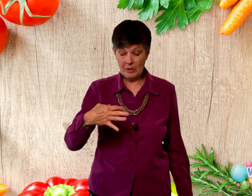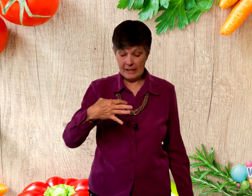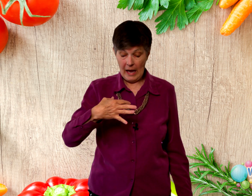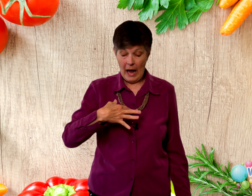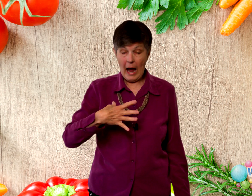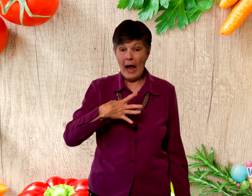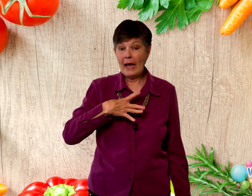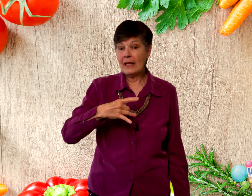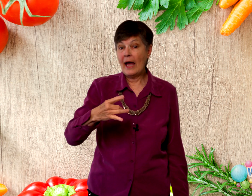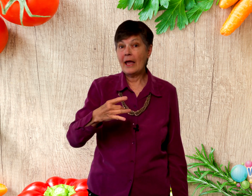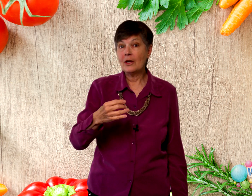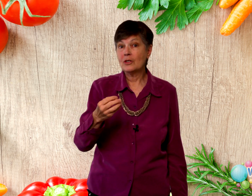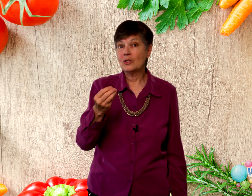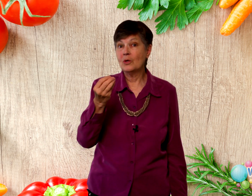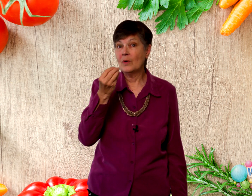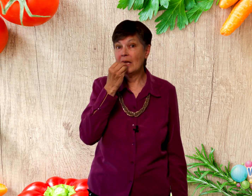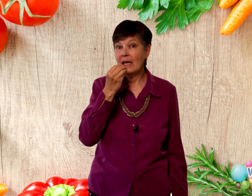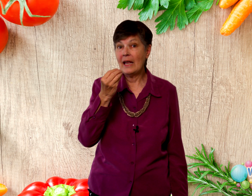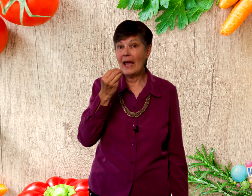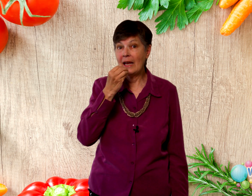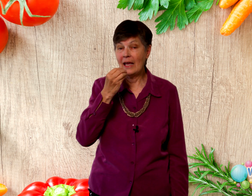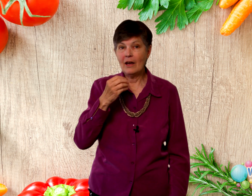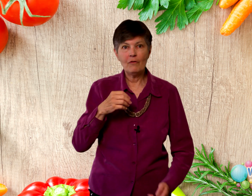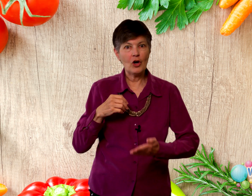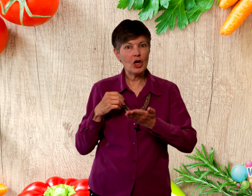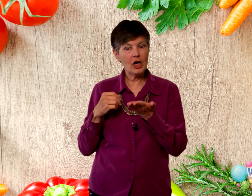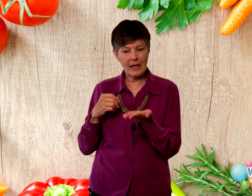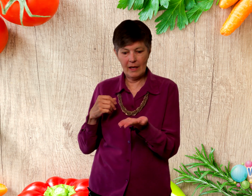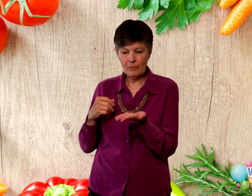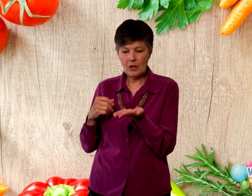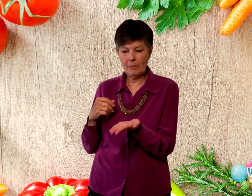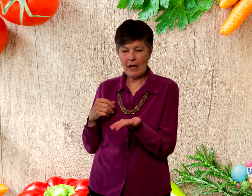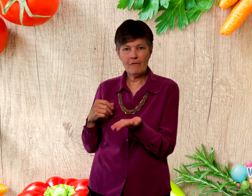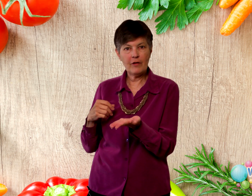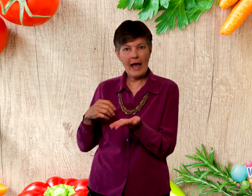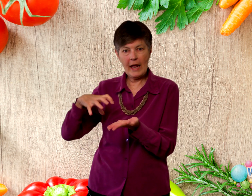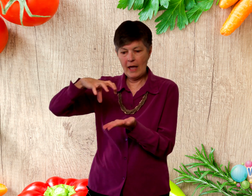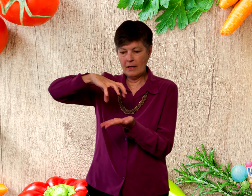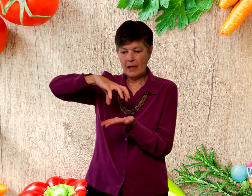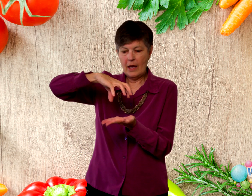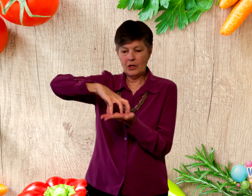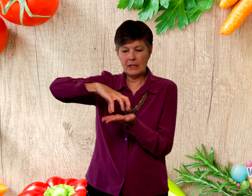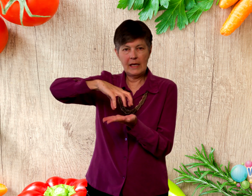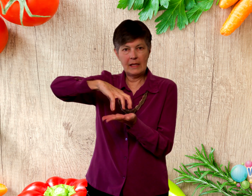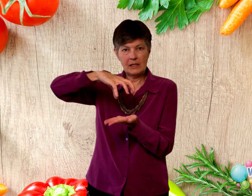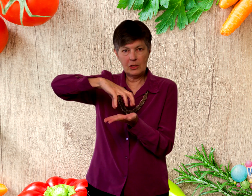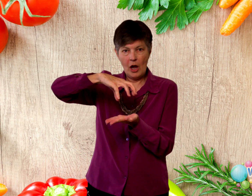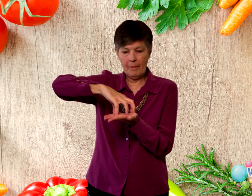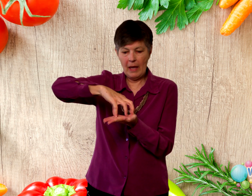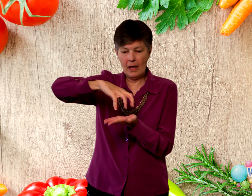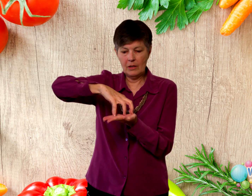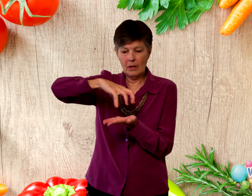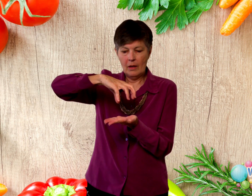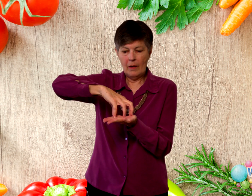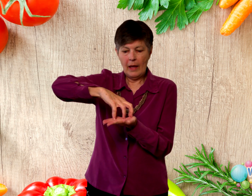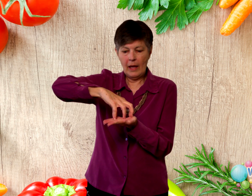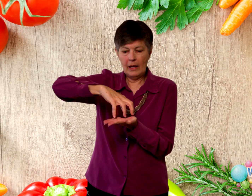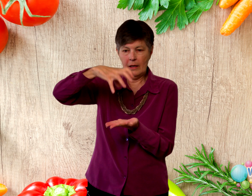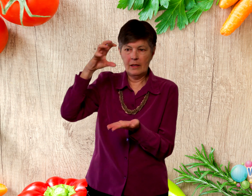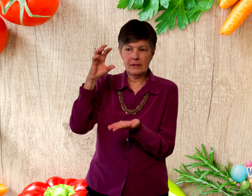is I like to eat and eat. For cookie. You make a flat hand. You're going to take the top hand in a